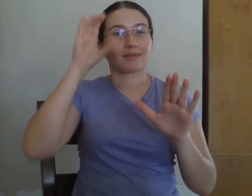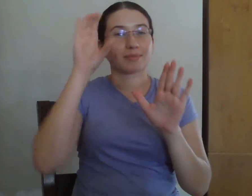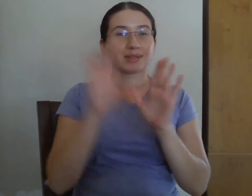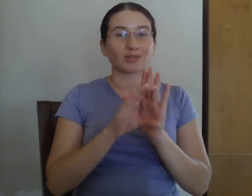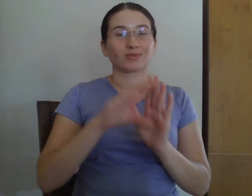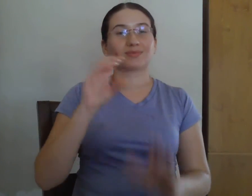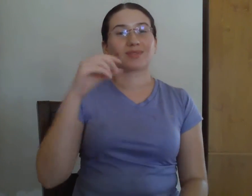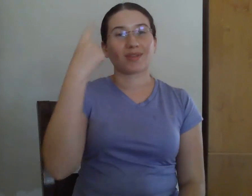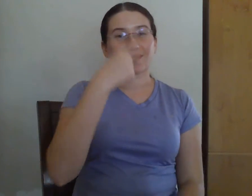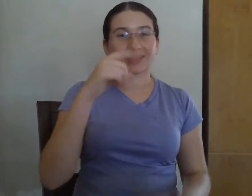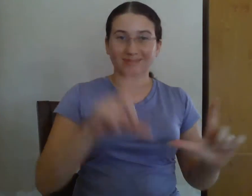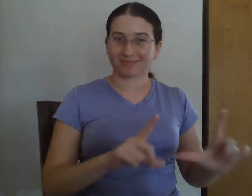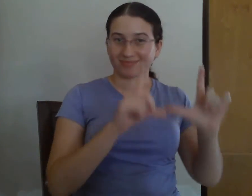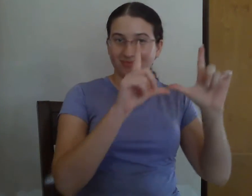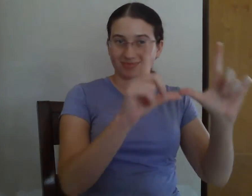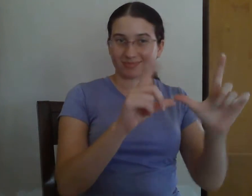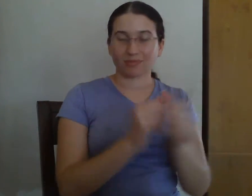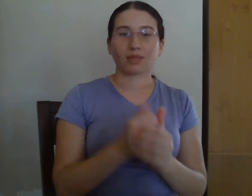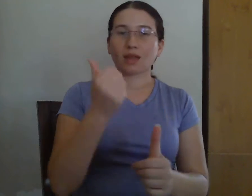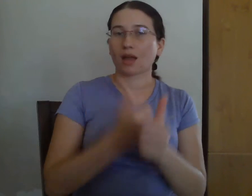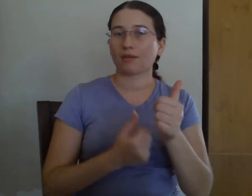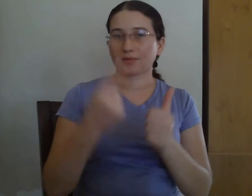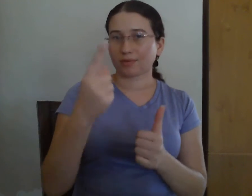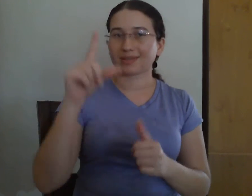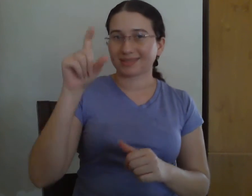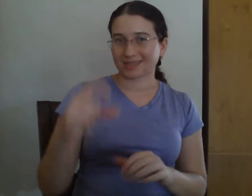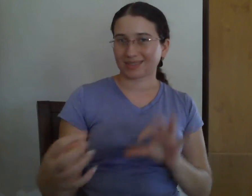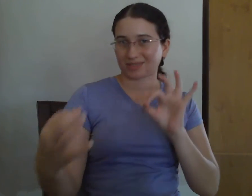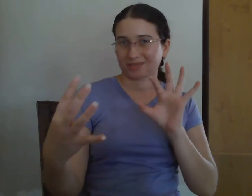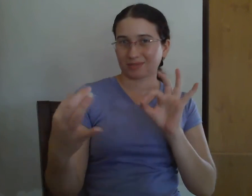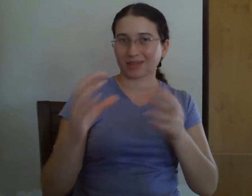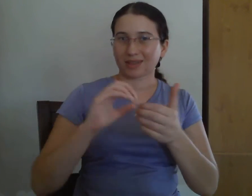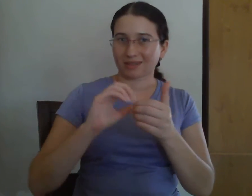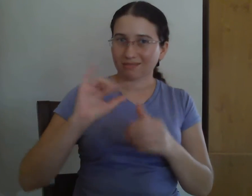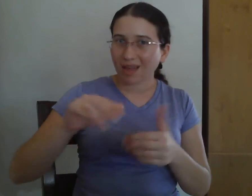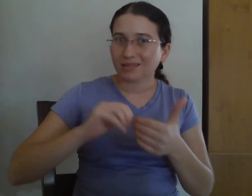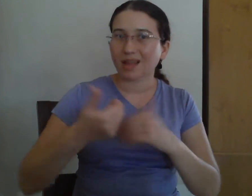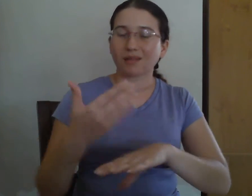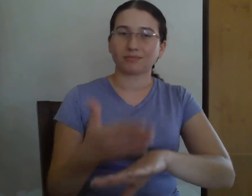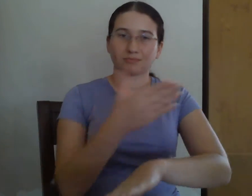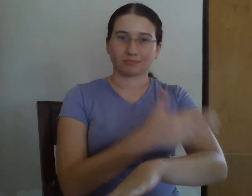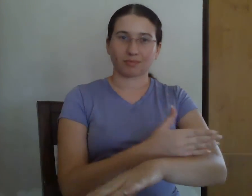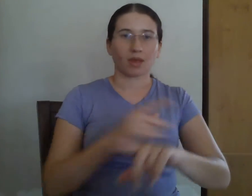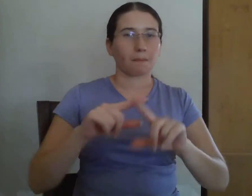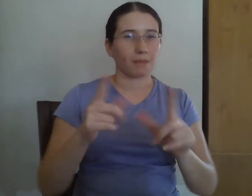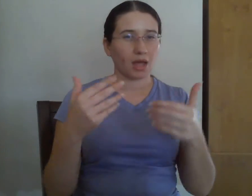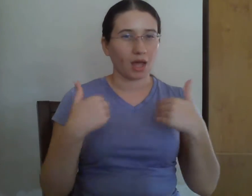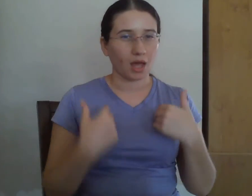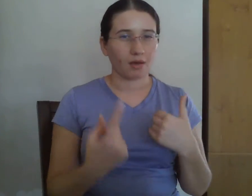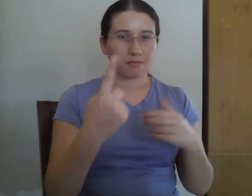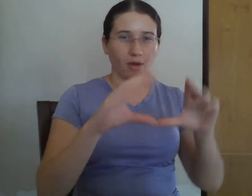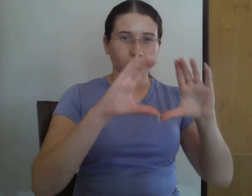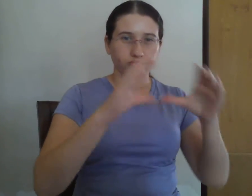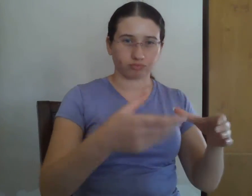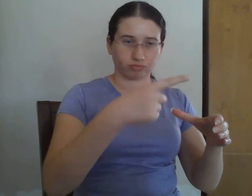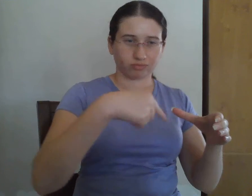we improve. Unfortunately, there's one group of people who get almost no systematic feedback to help them do